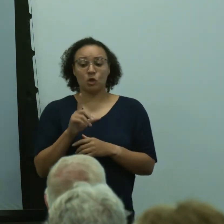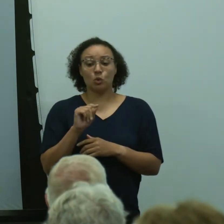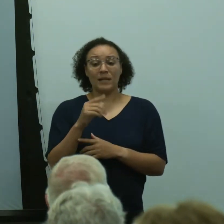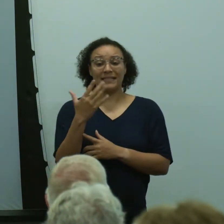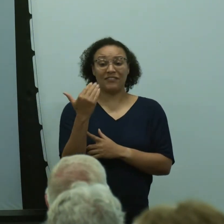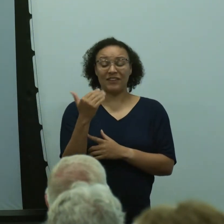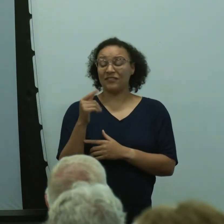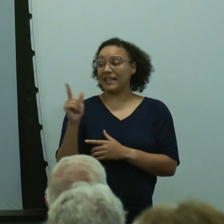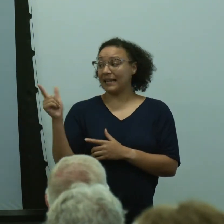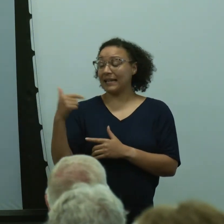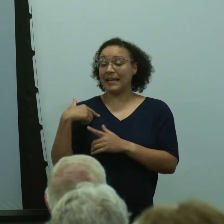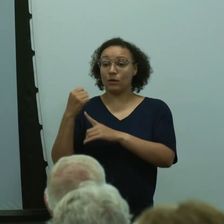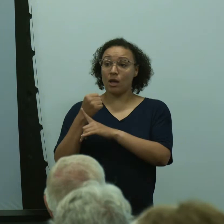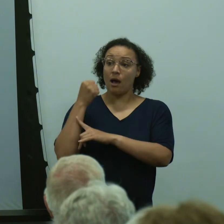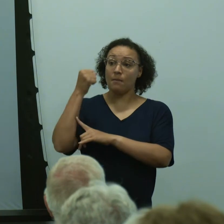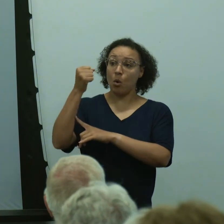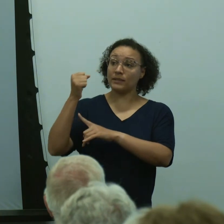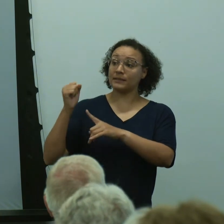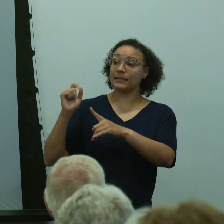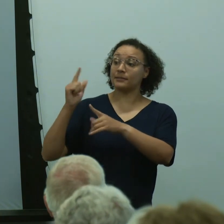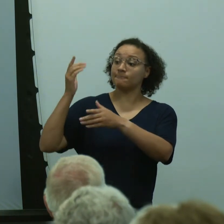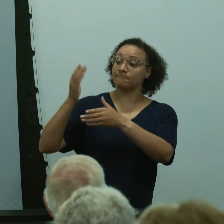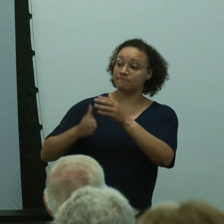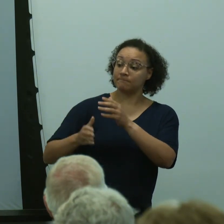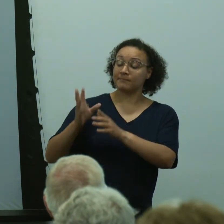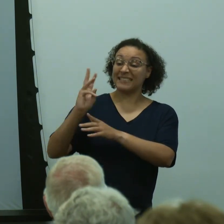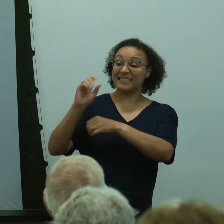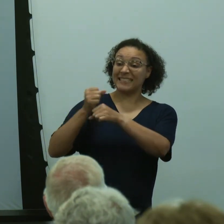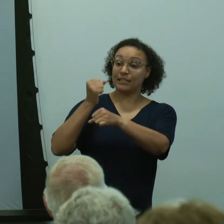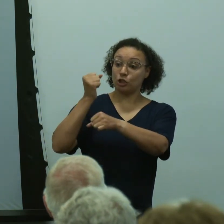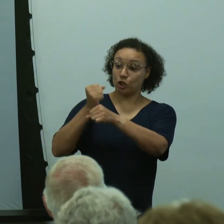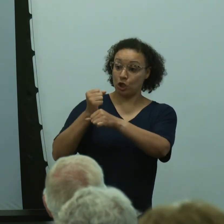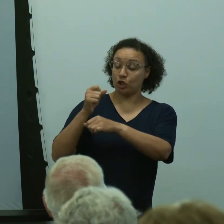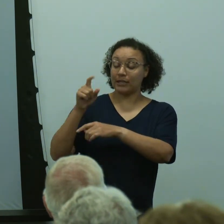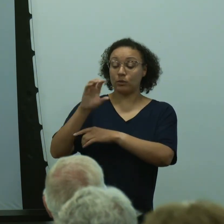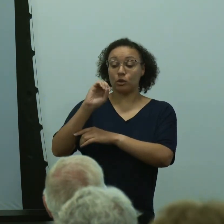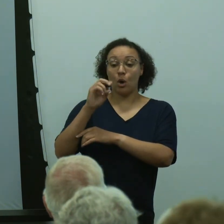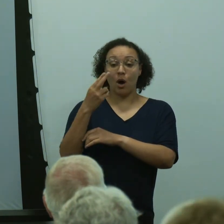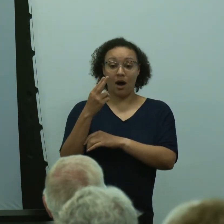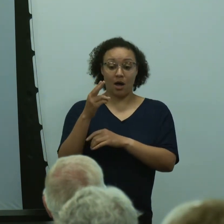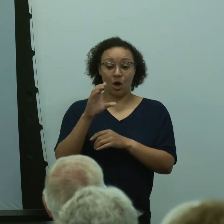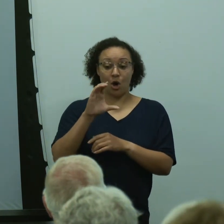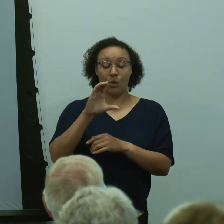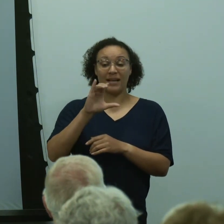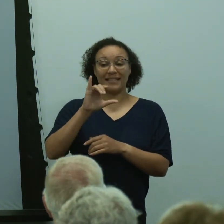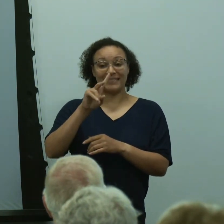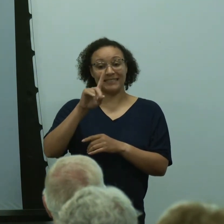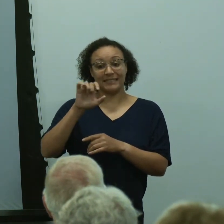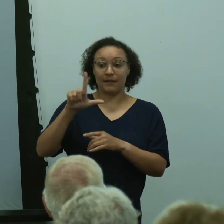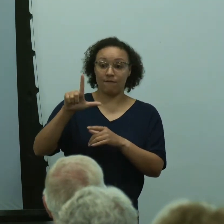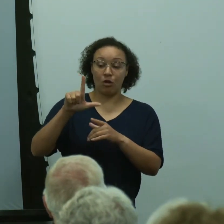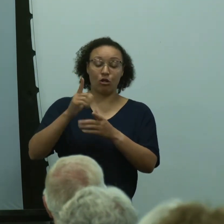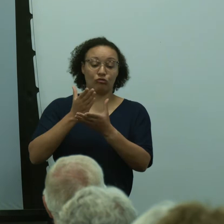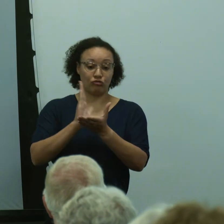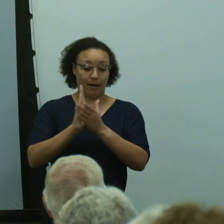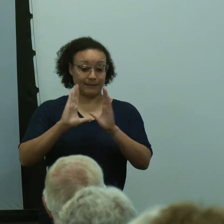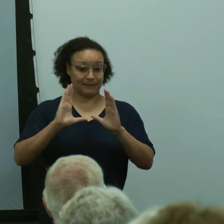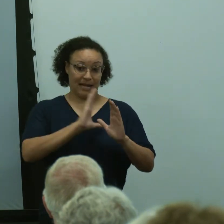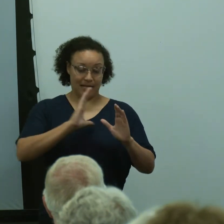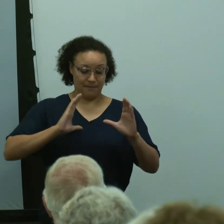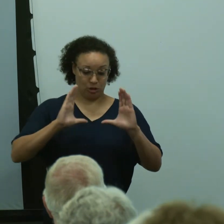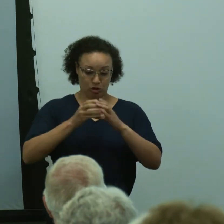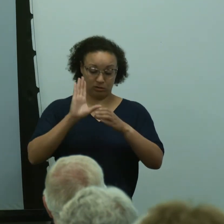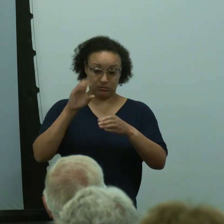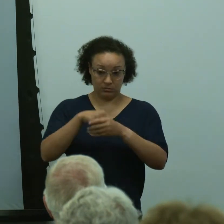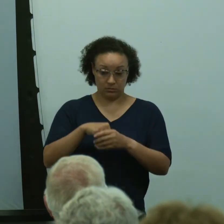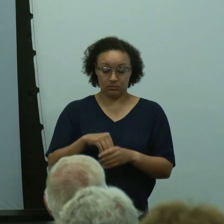a 6-year appointment as commissioner to the Ohio Civil Rights Commission. Additionally, Governor Kasich